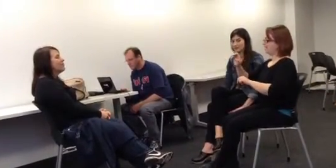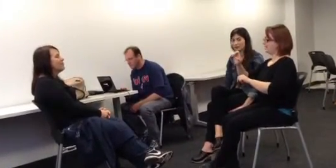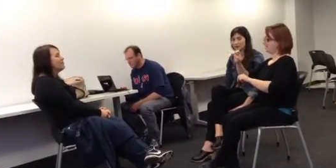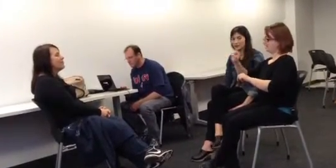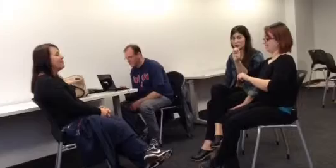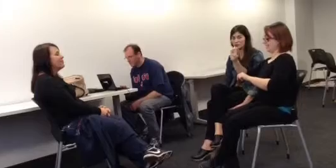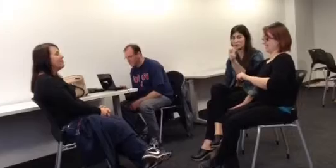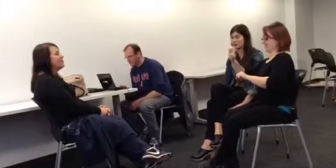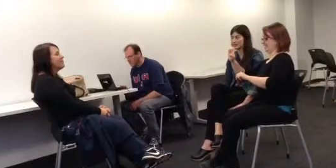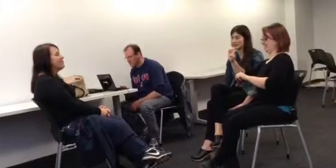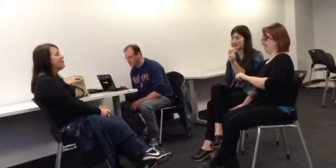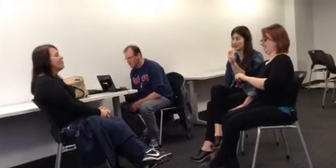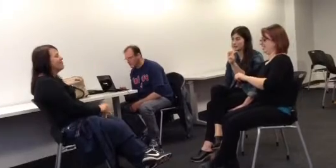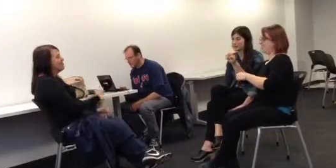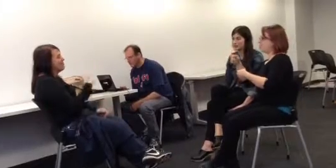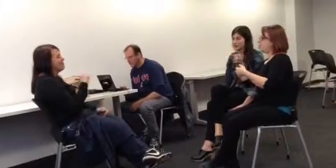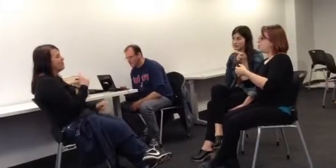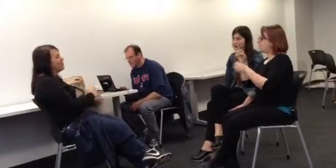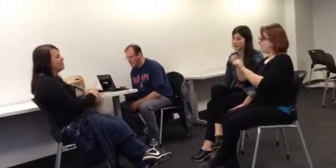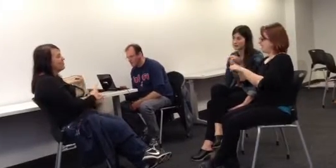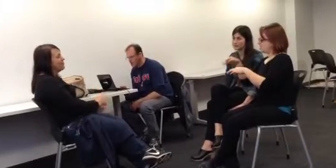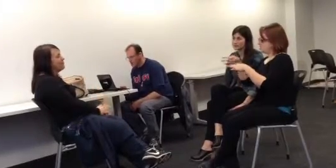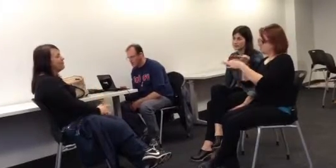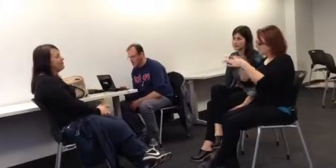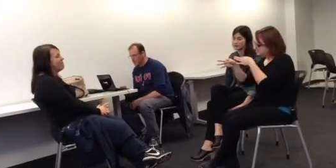Can you explain that a little bit more?